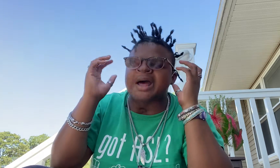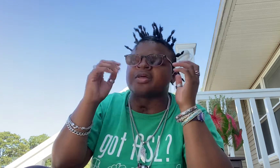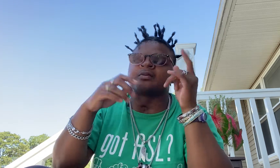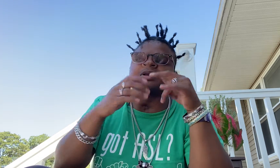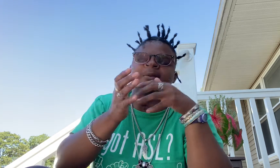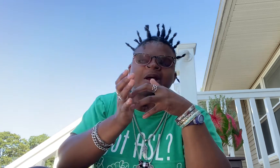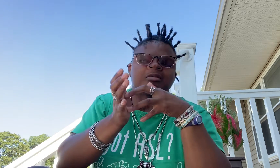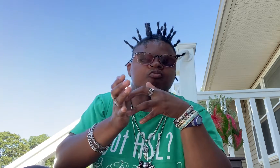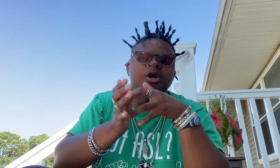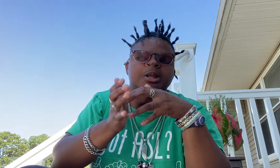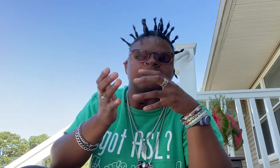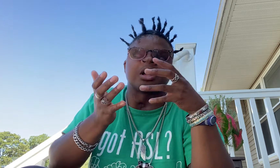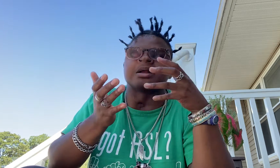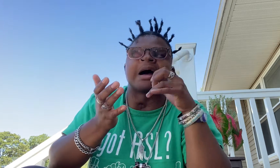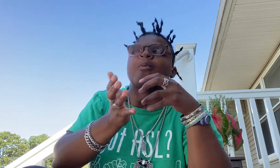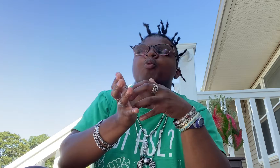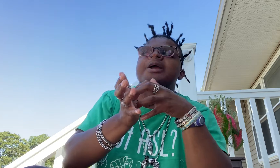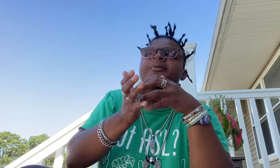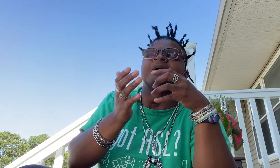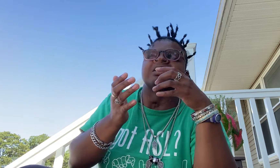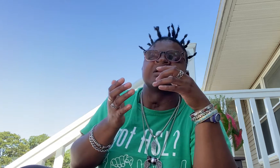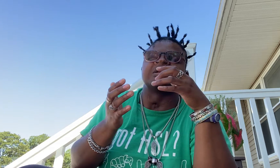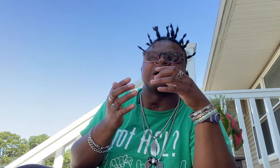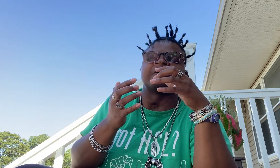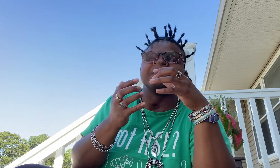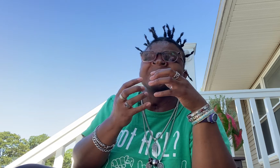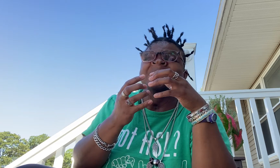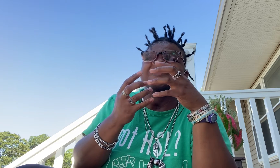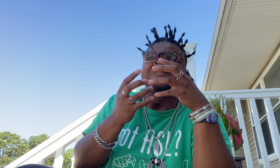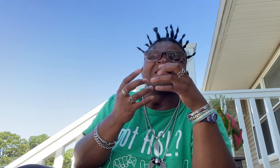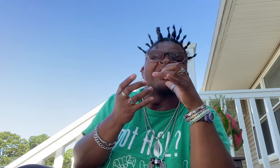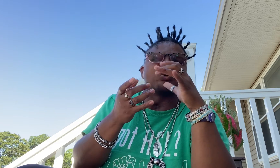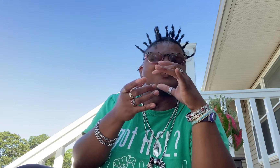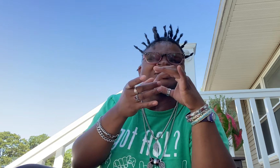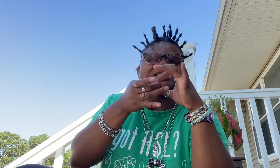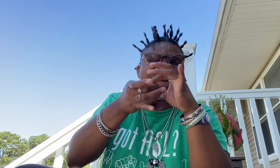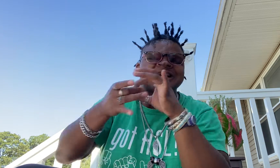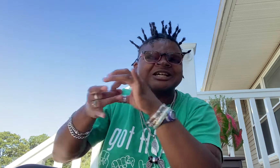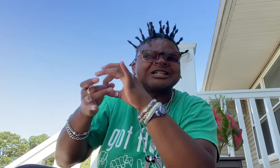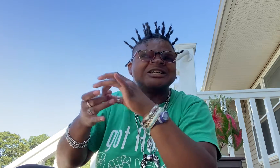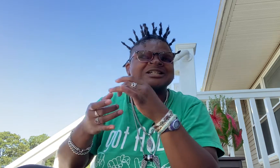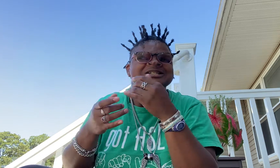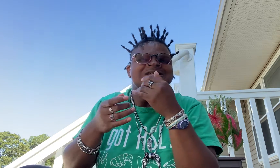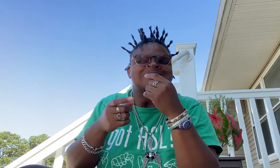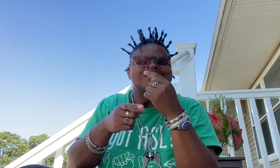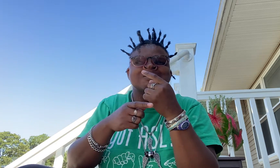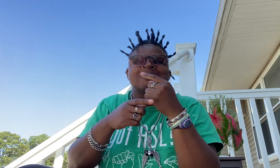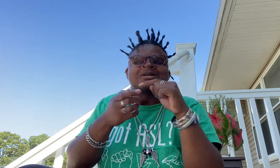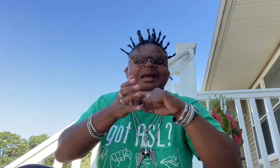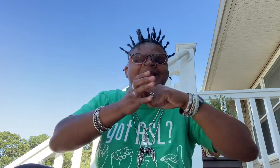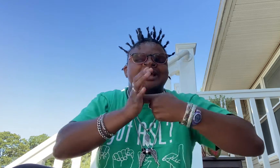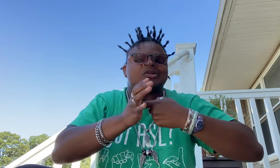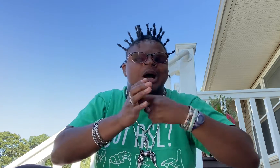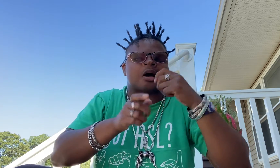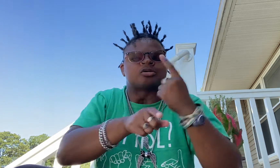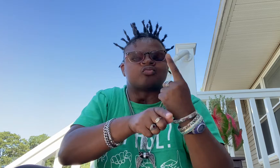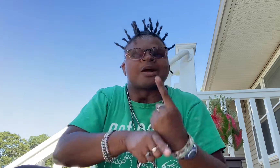them, because they make them really like, not weak, but it's like, they don't stick, they can't lock the right